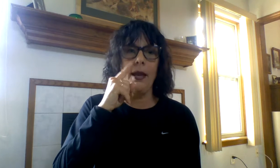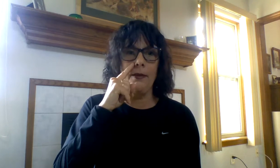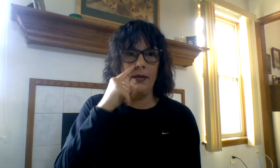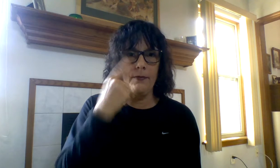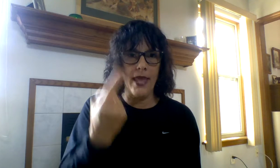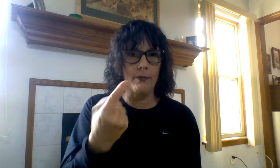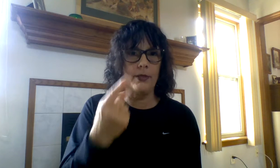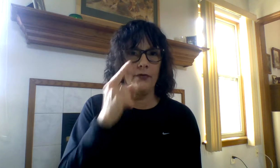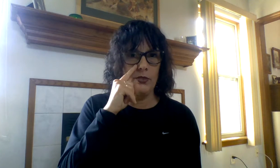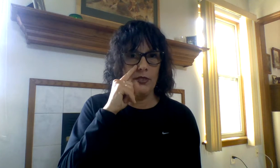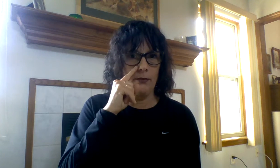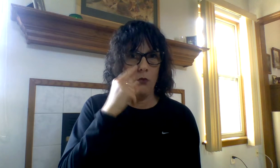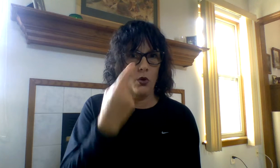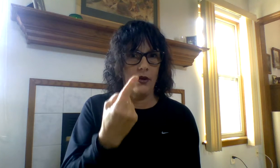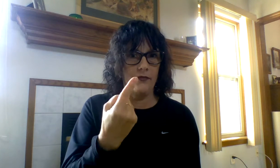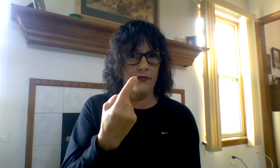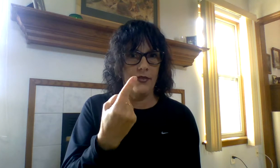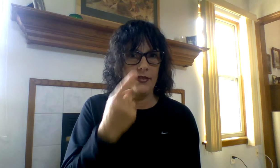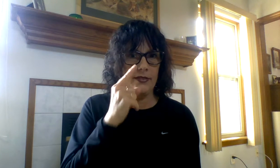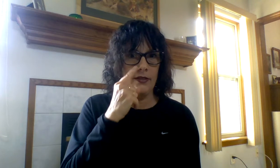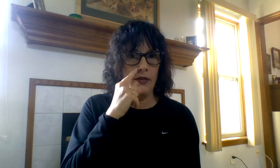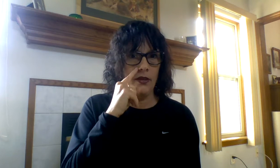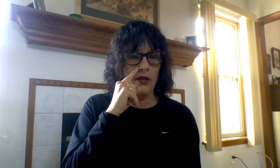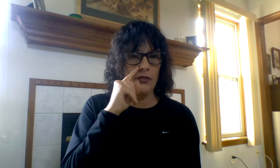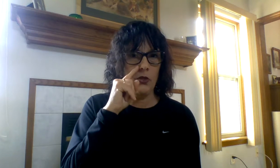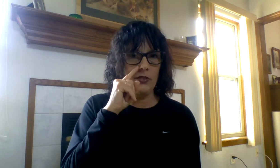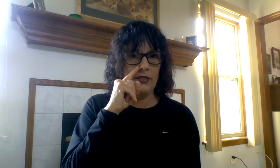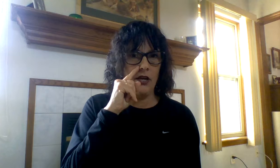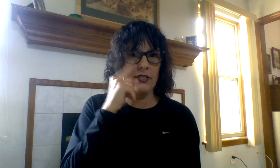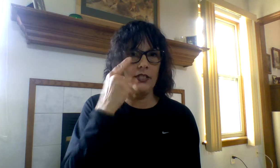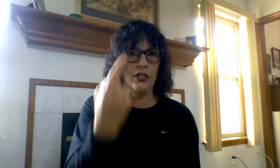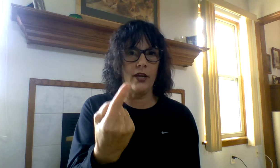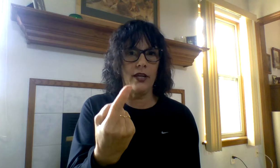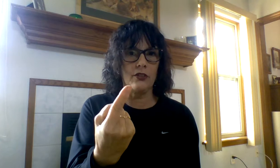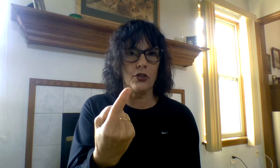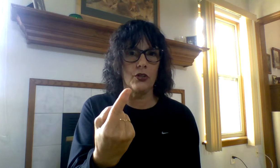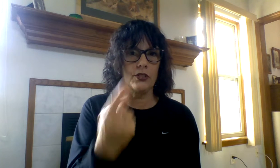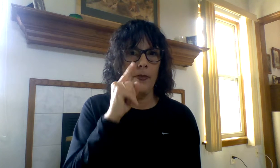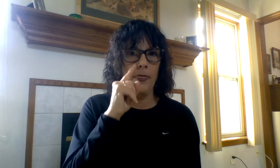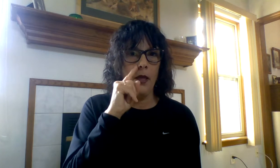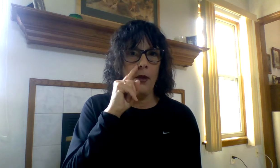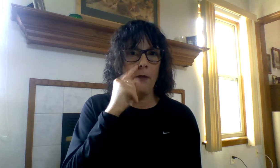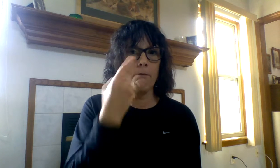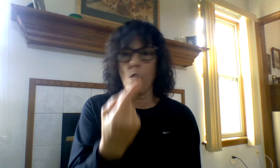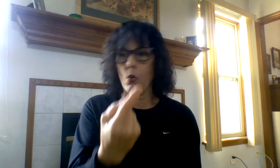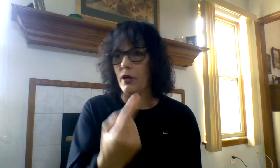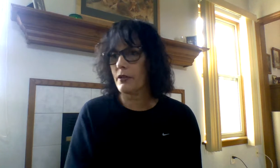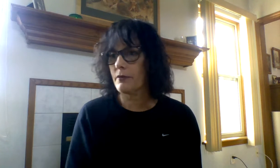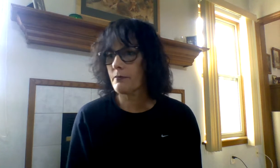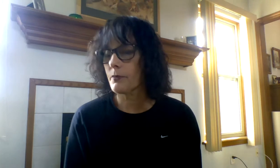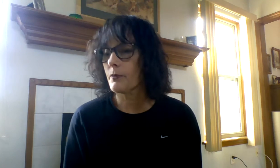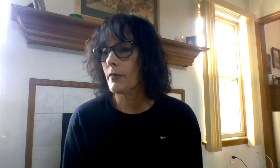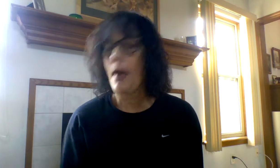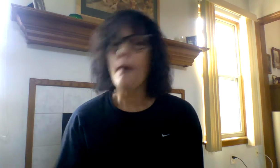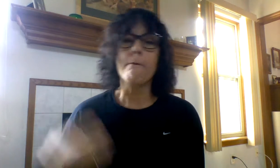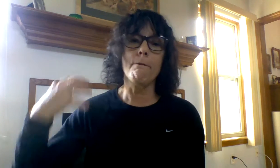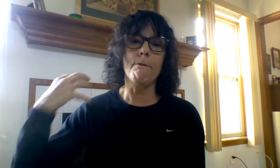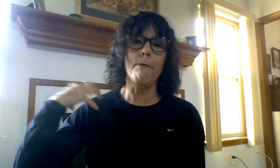am in the habit of using more of this. So it starts here and turns. Board.